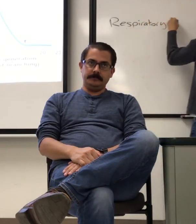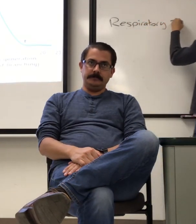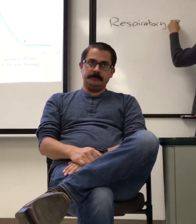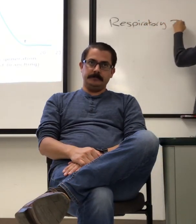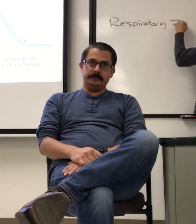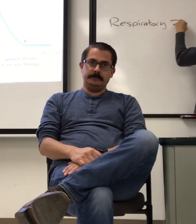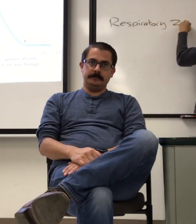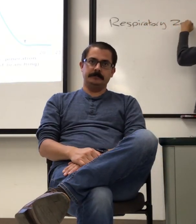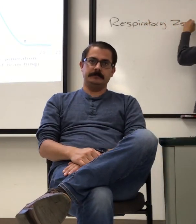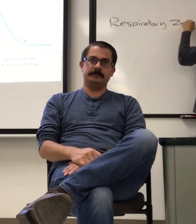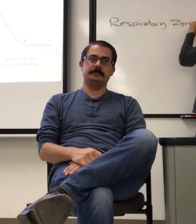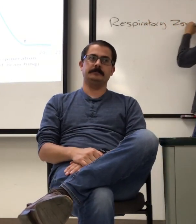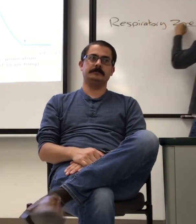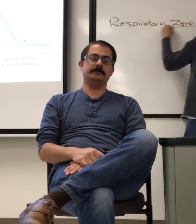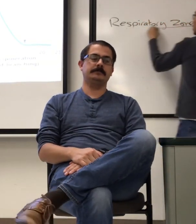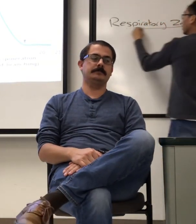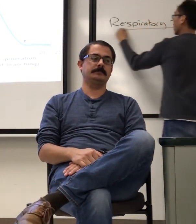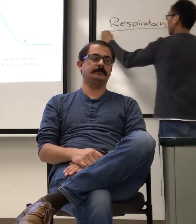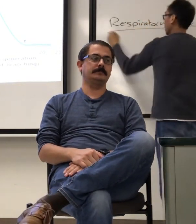So respiratory zone.